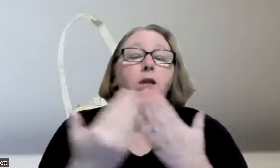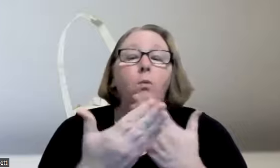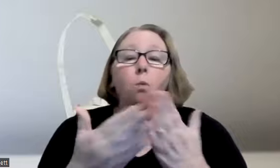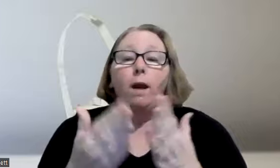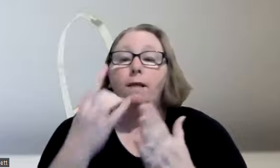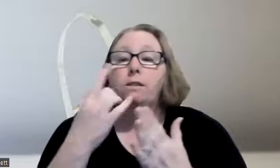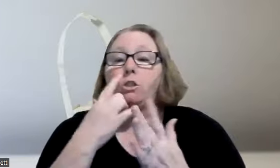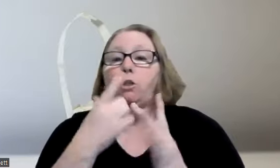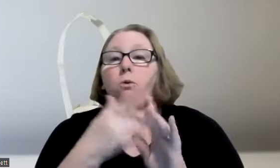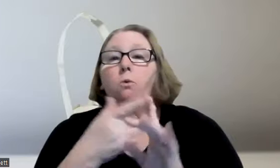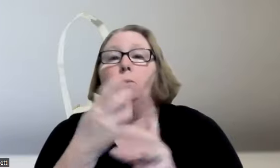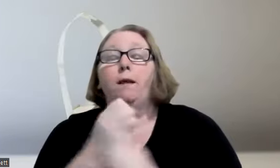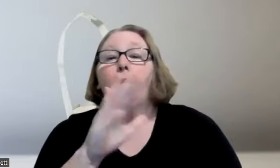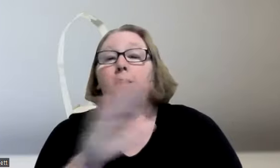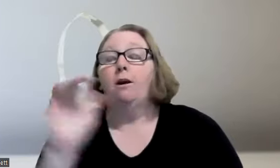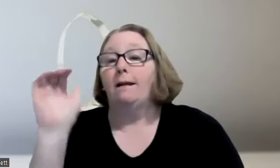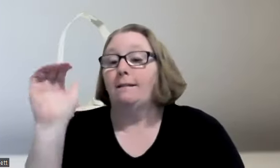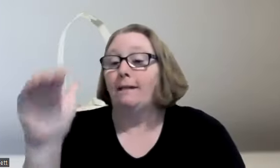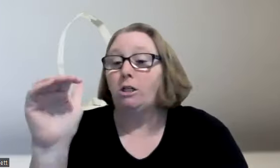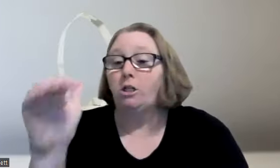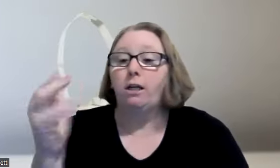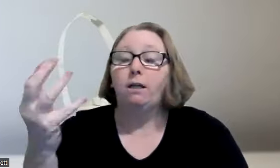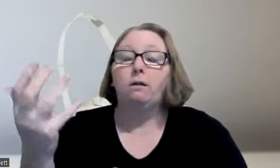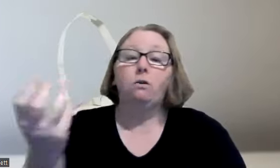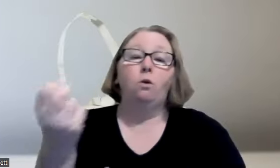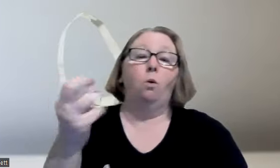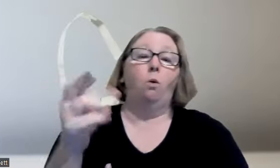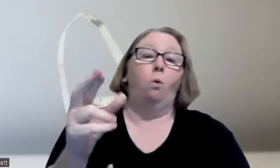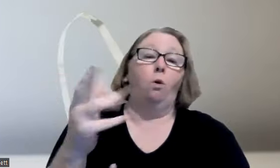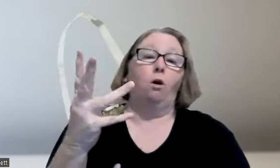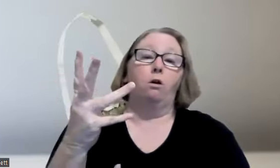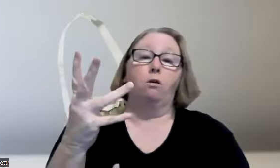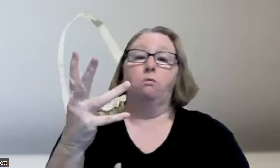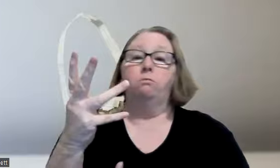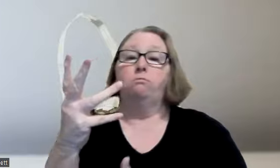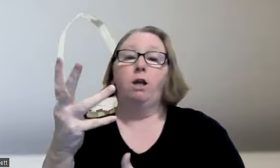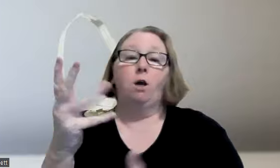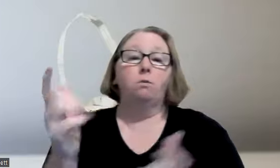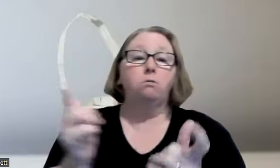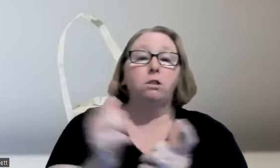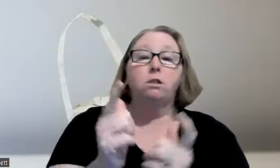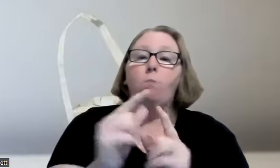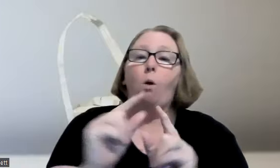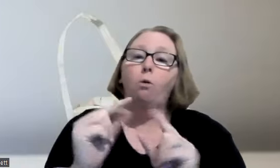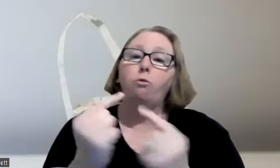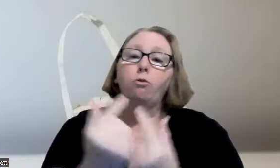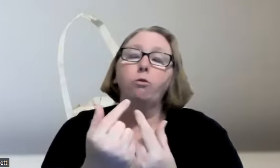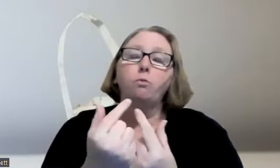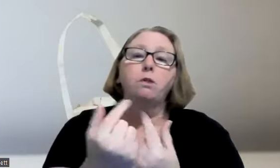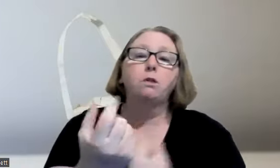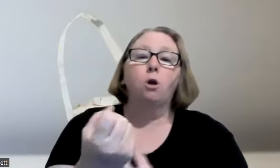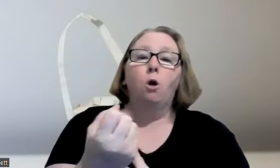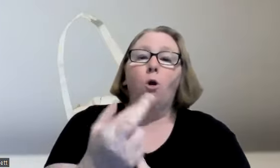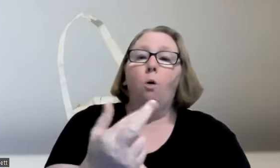Some ways to get their attention, or small groups,